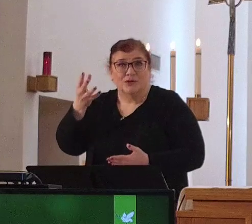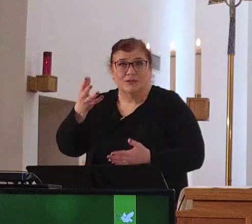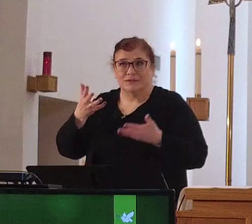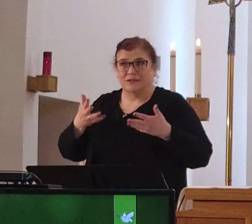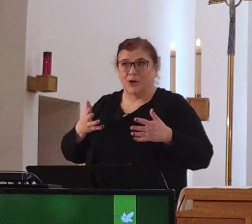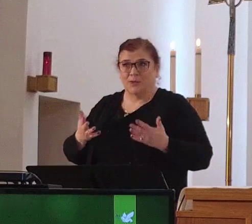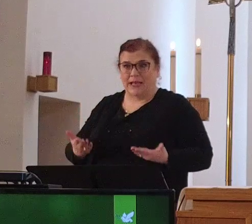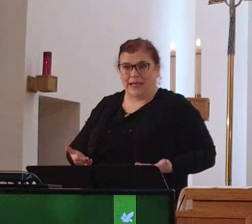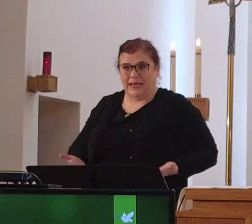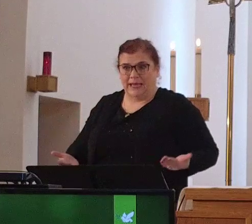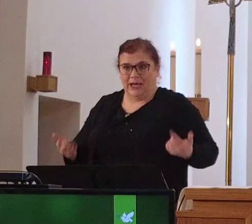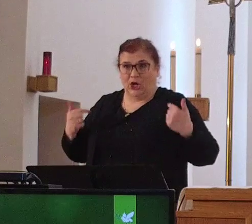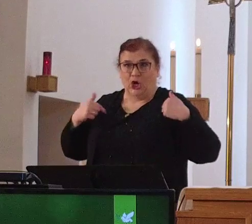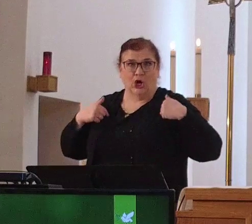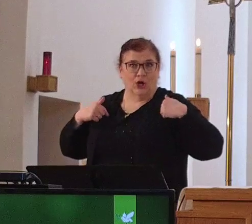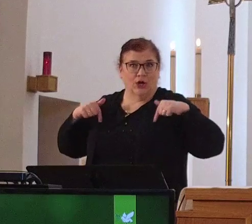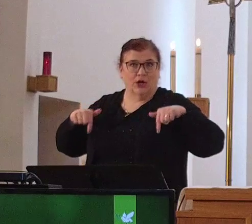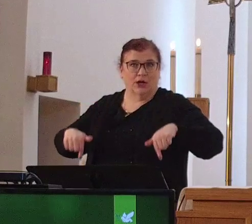already present here,